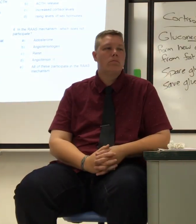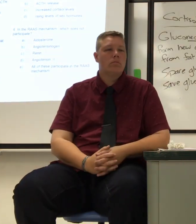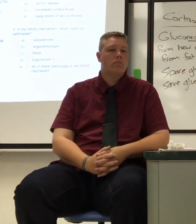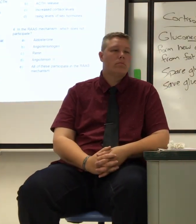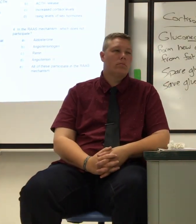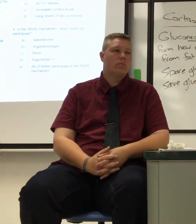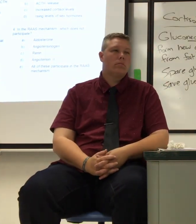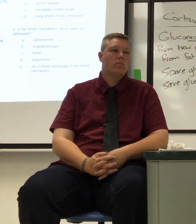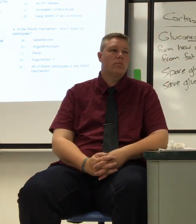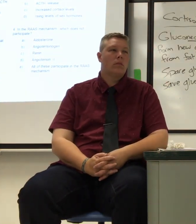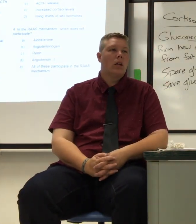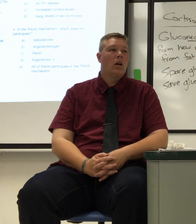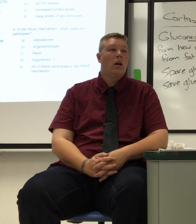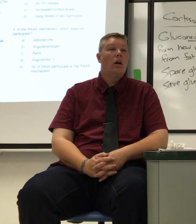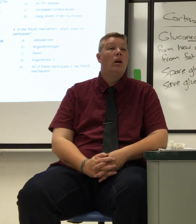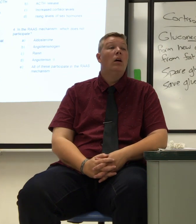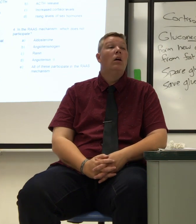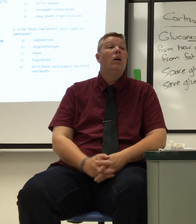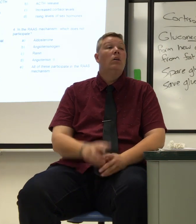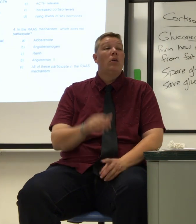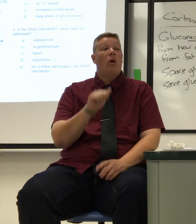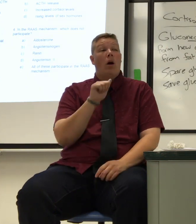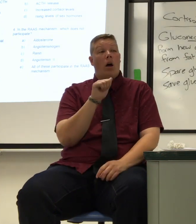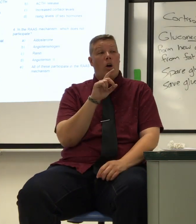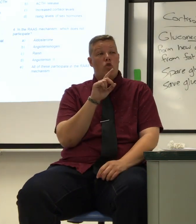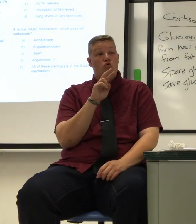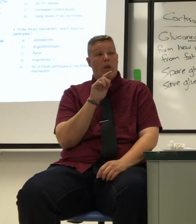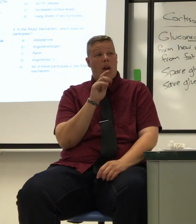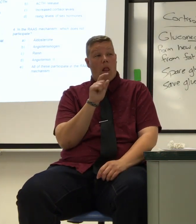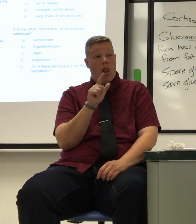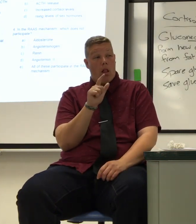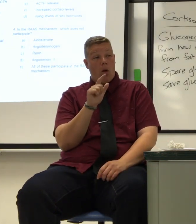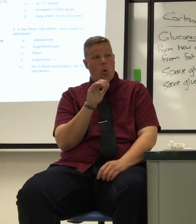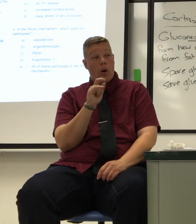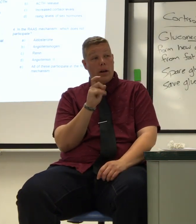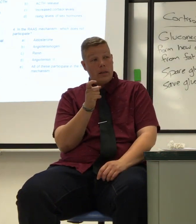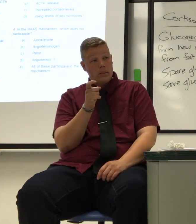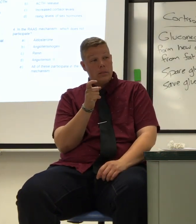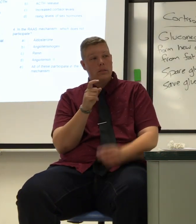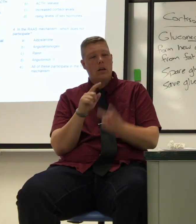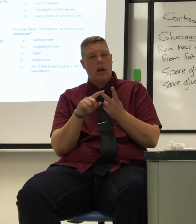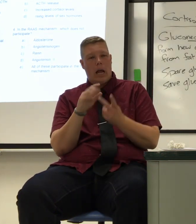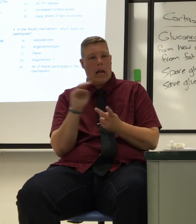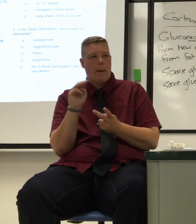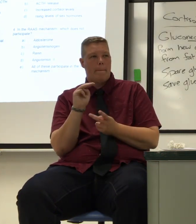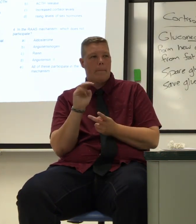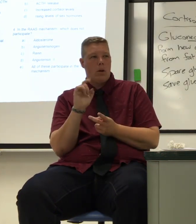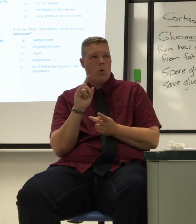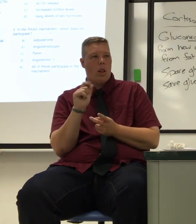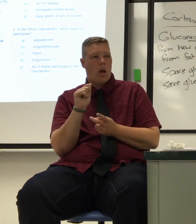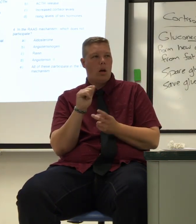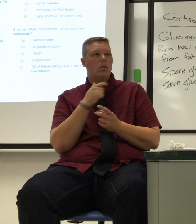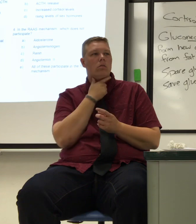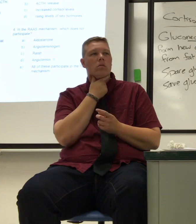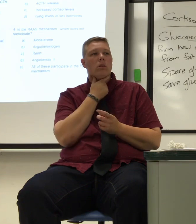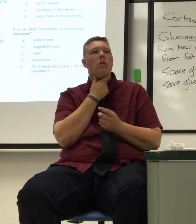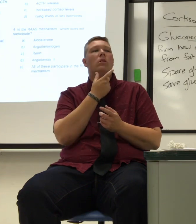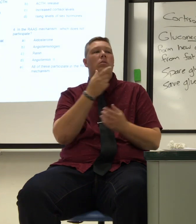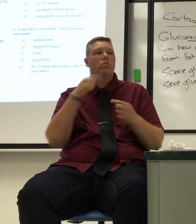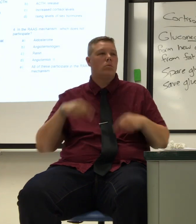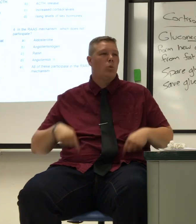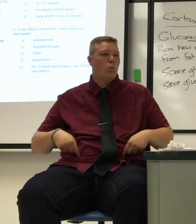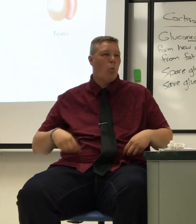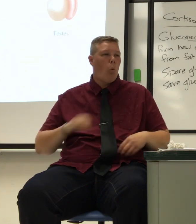Okay? But we'll move away from adrenal cortex and adrenal medulla, for that matter, and we'll go on to ovaries. Okay, shifting